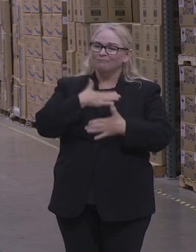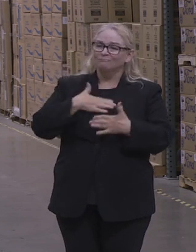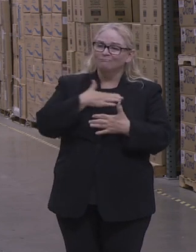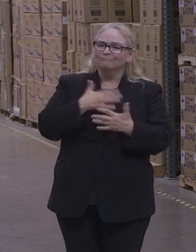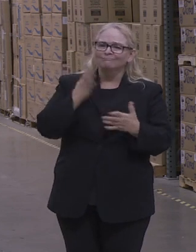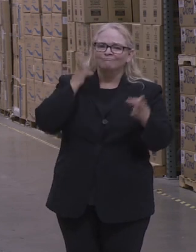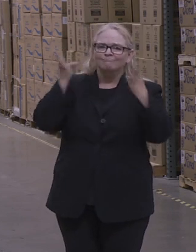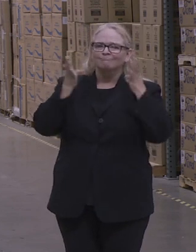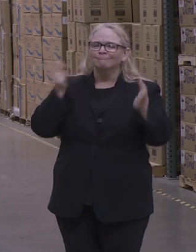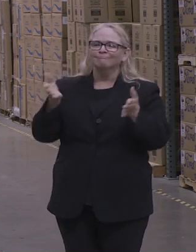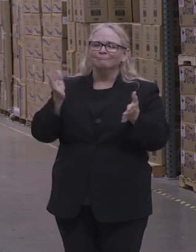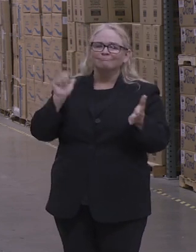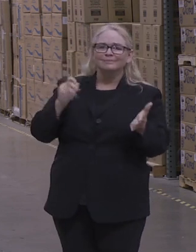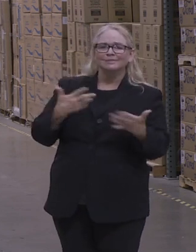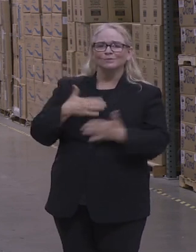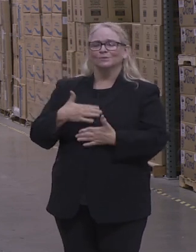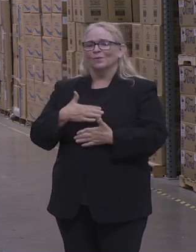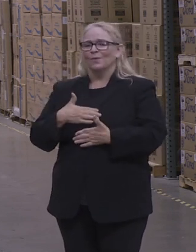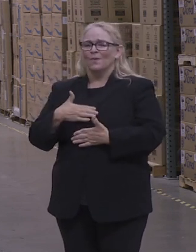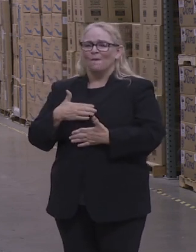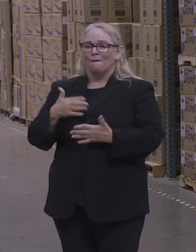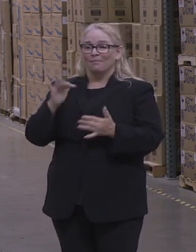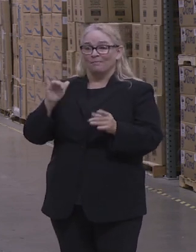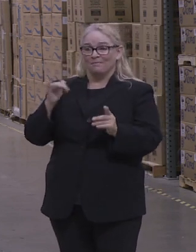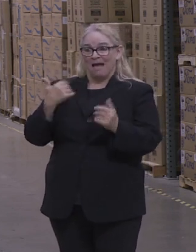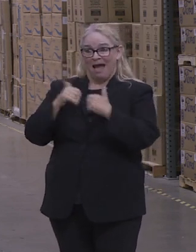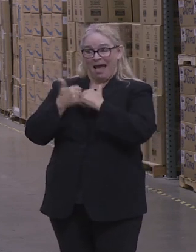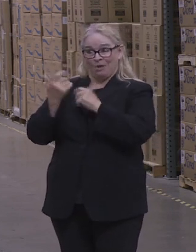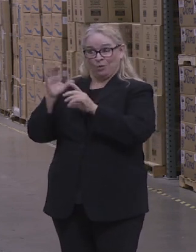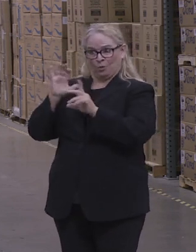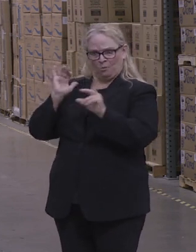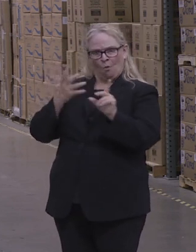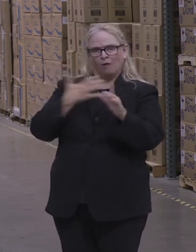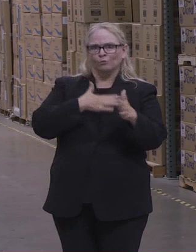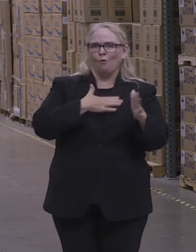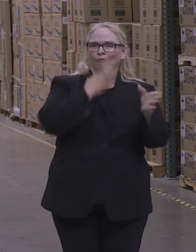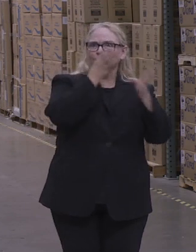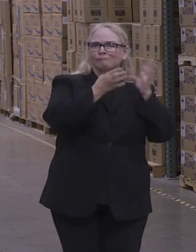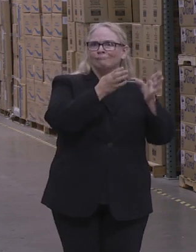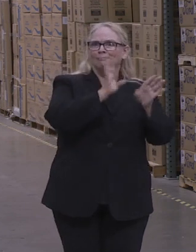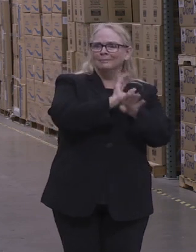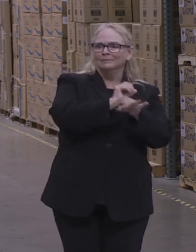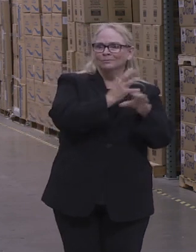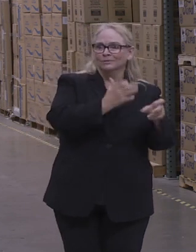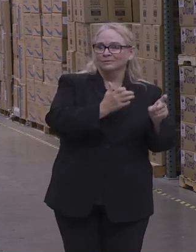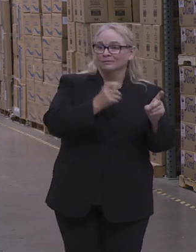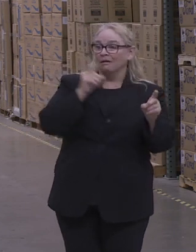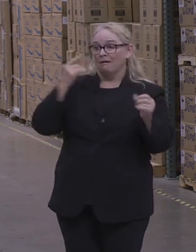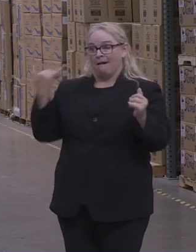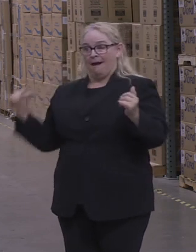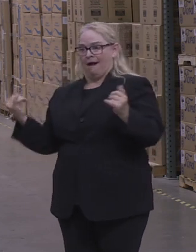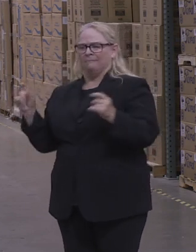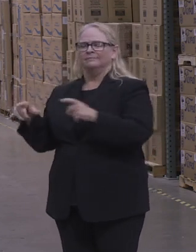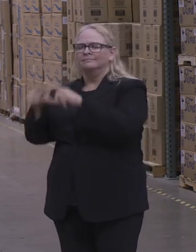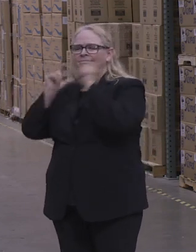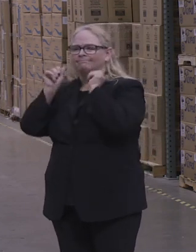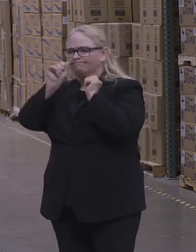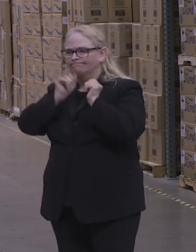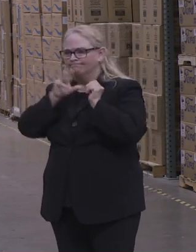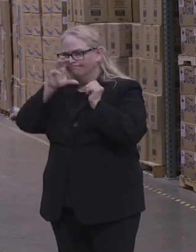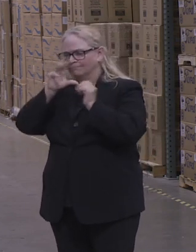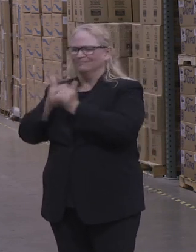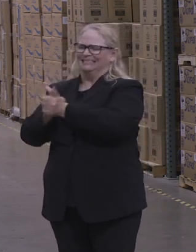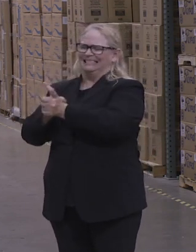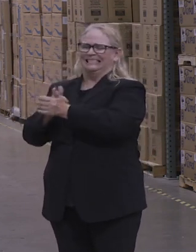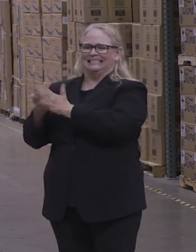long as we maintain our vigilance and seriousness of purpose, which I'm confident as the state has demonstrably